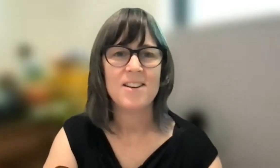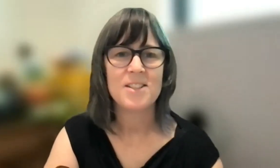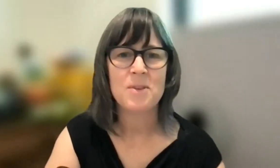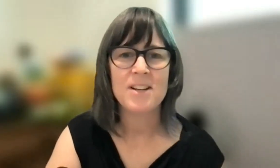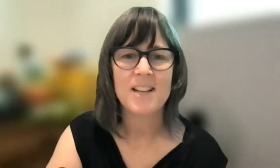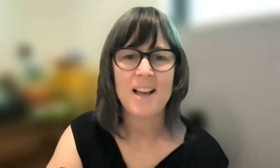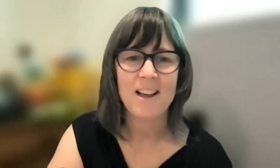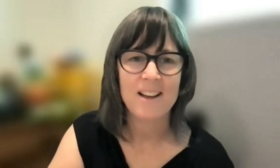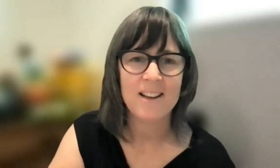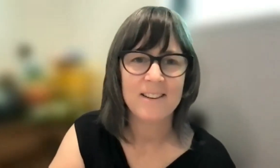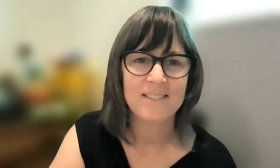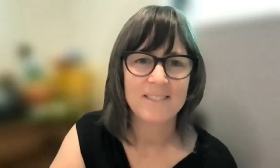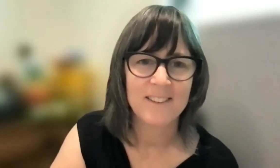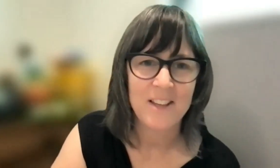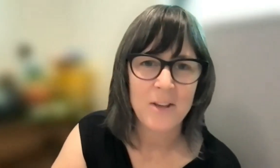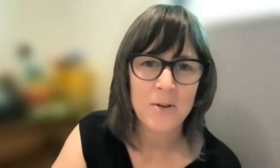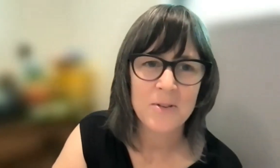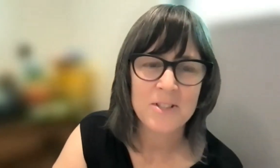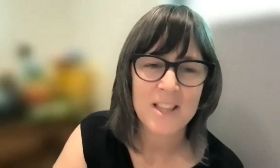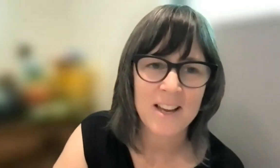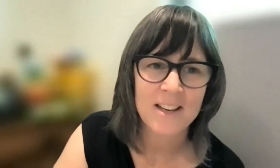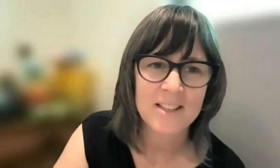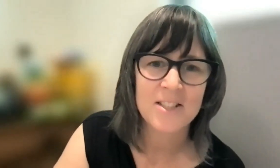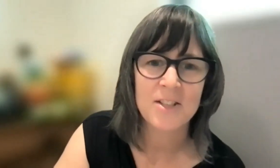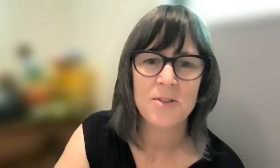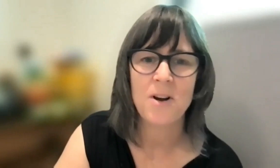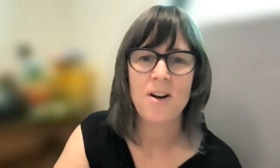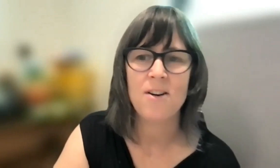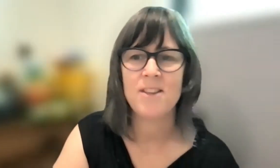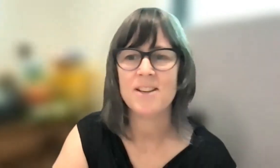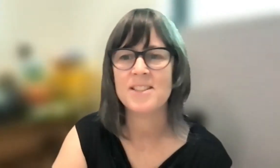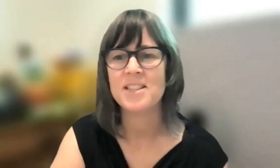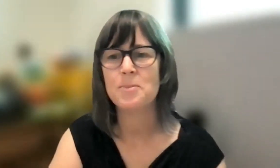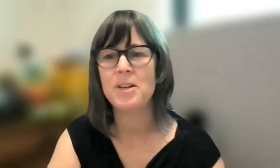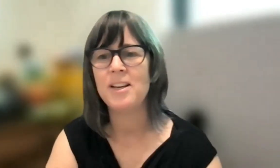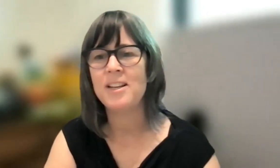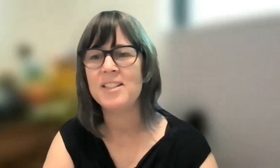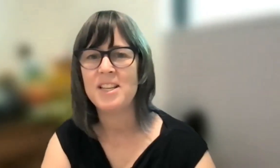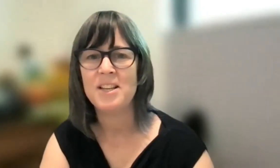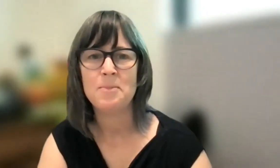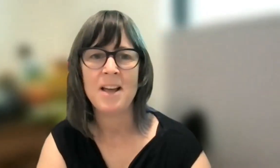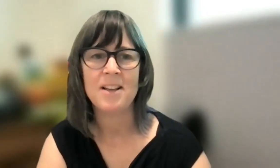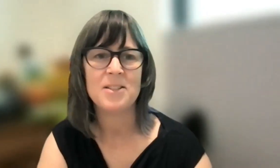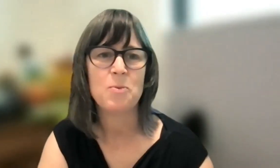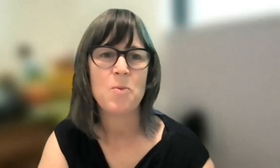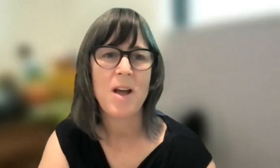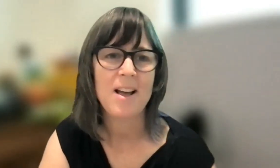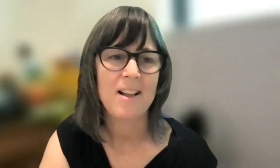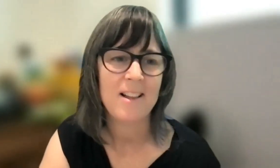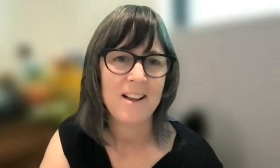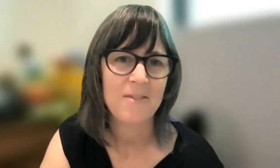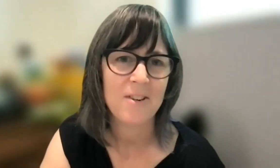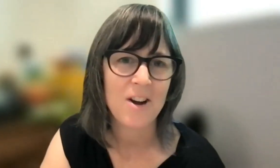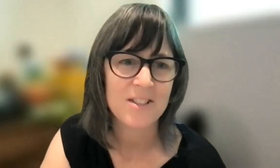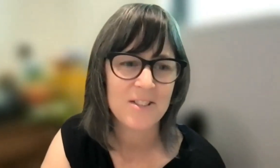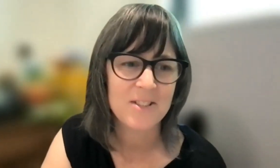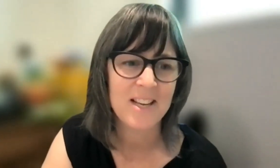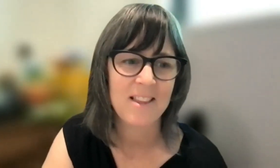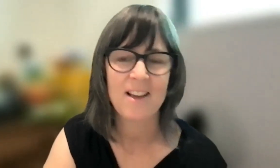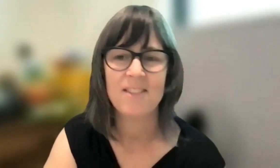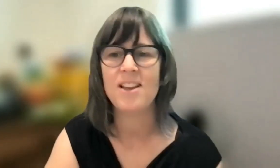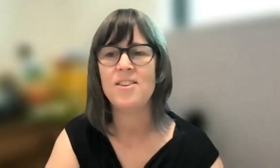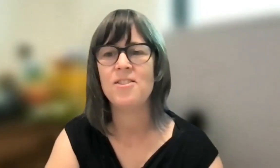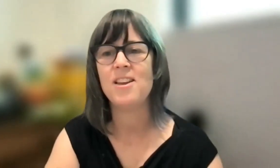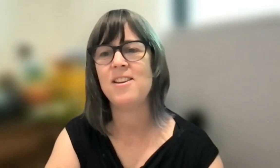I just wanted to add huge thanks to all the accessibility team as well. I forgot to say